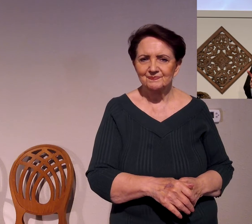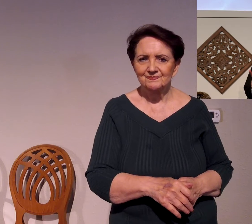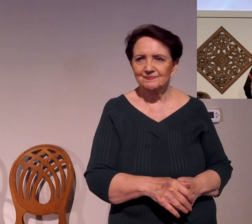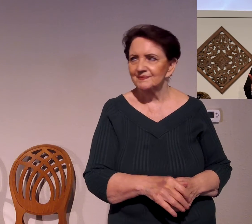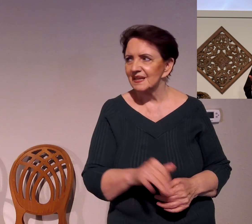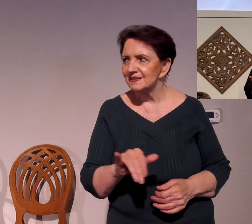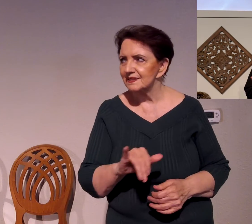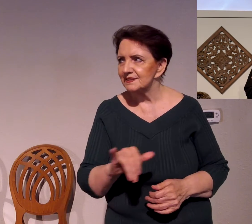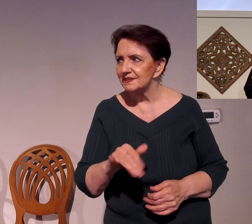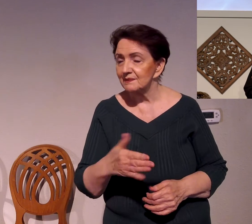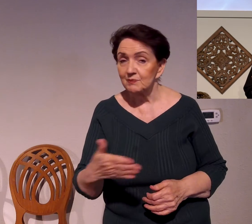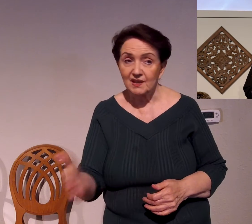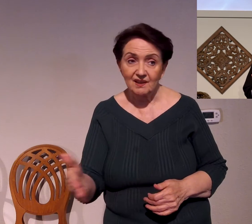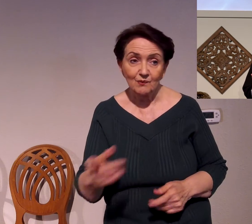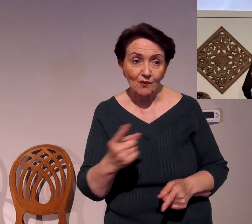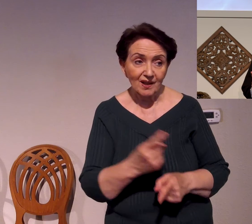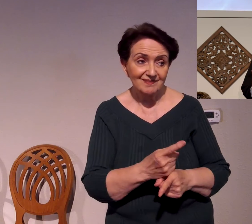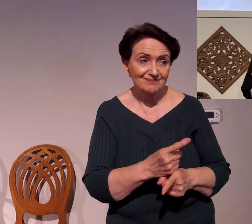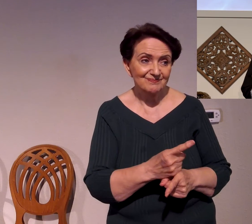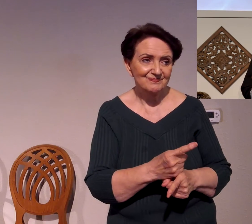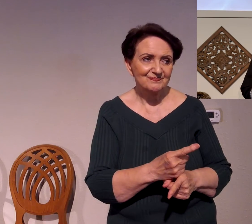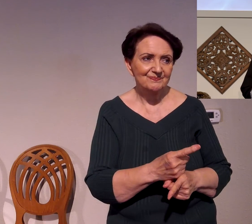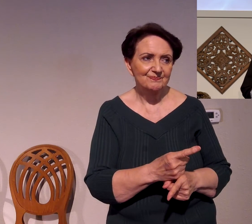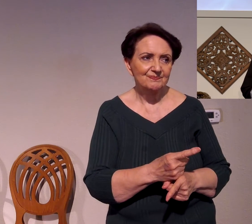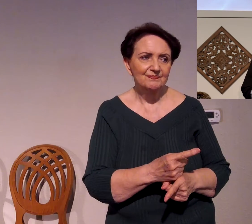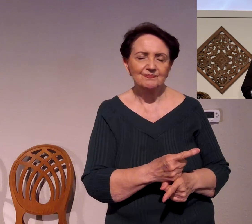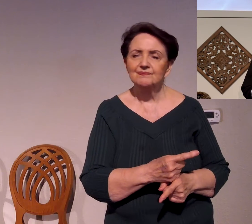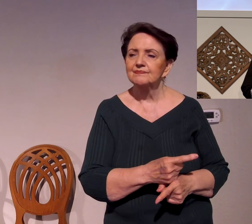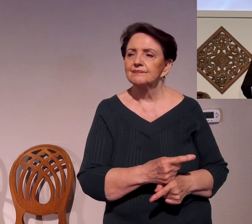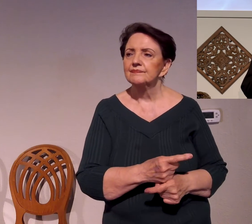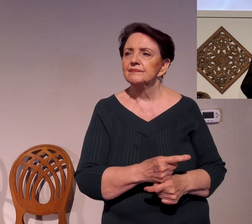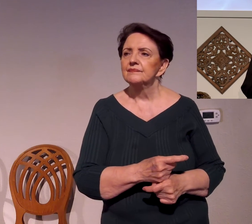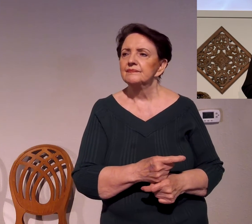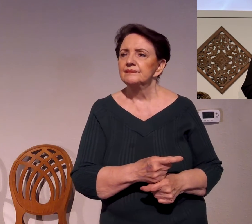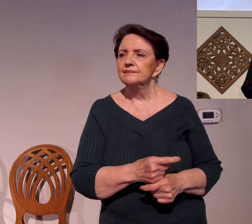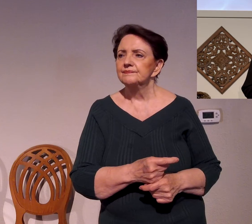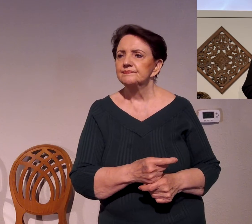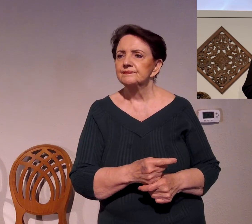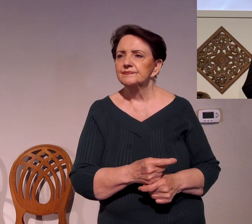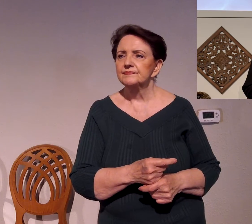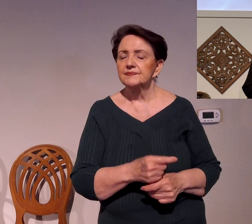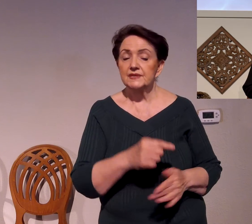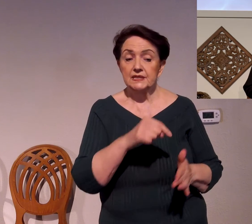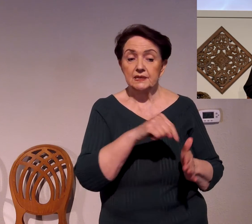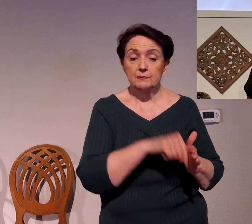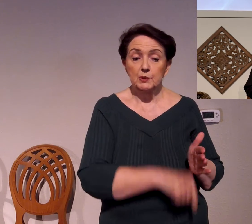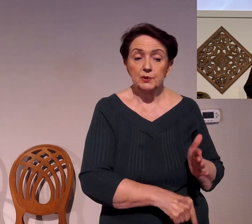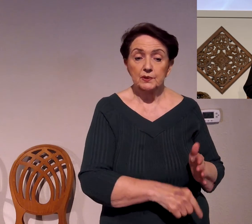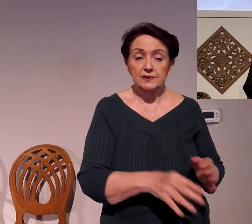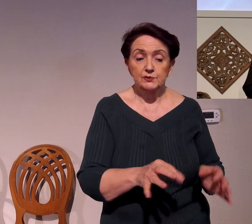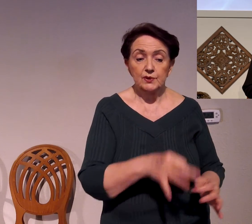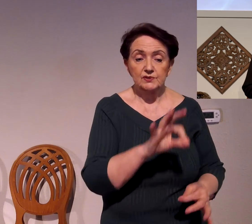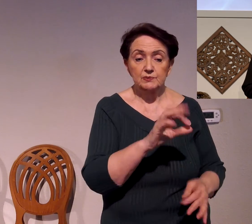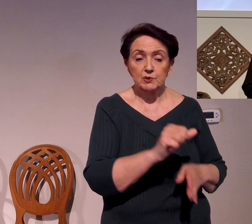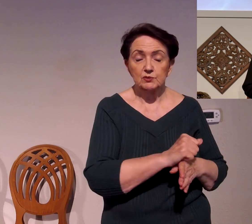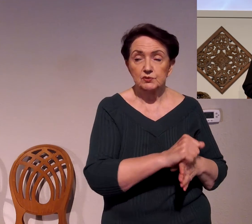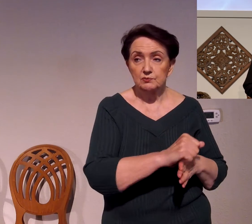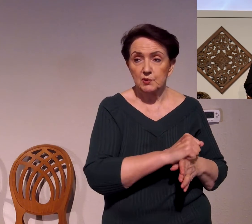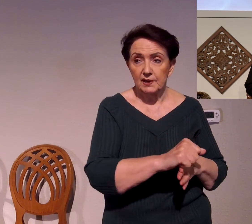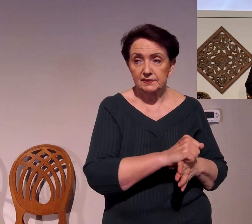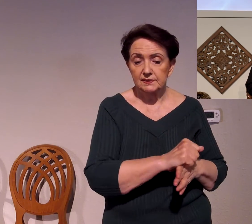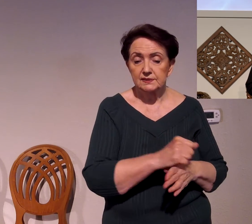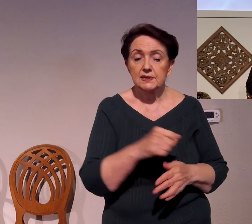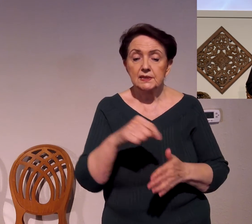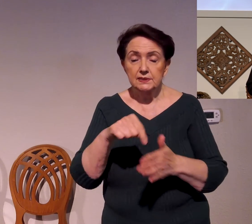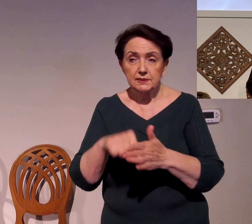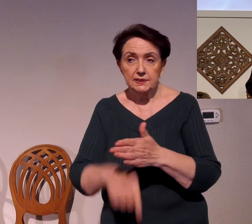Isn't that the same thing? Right? Deeper into our spiritual practice, deeper